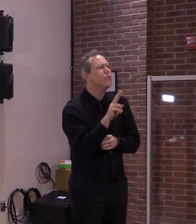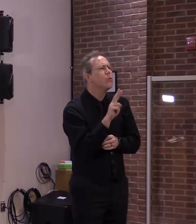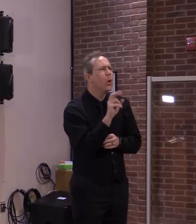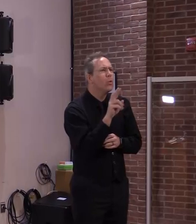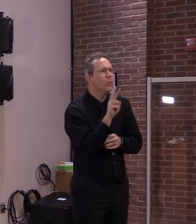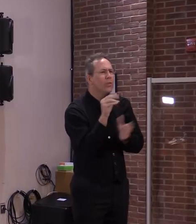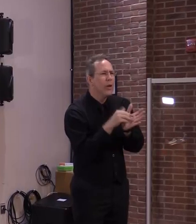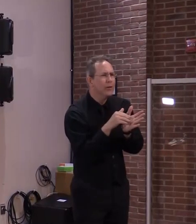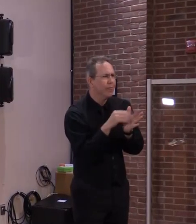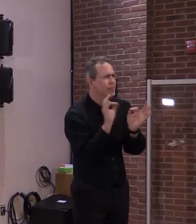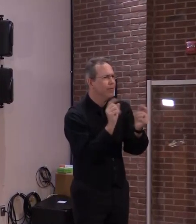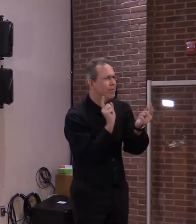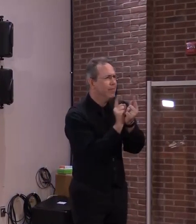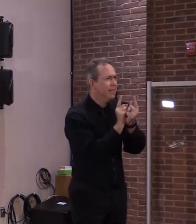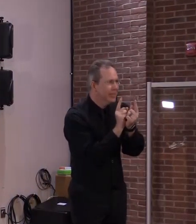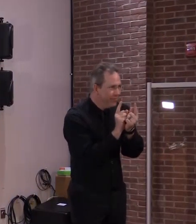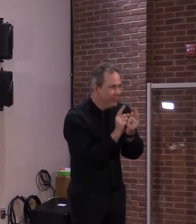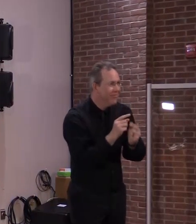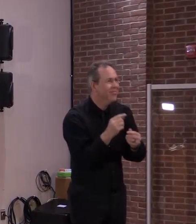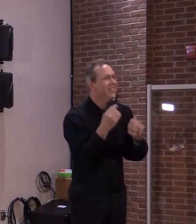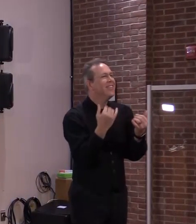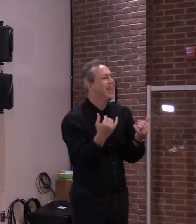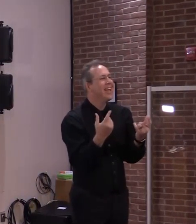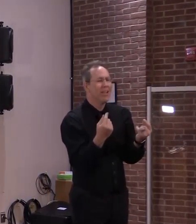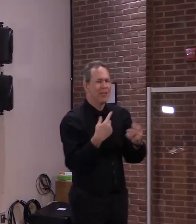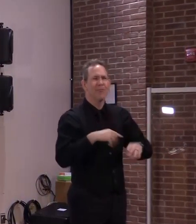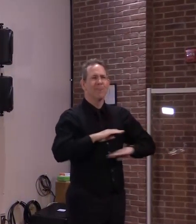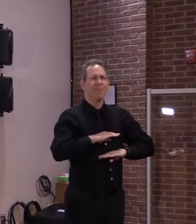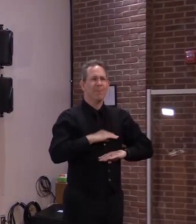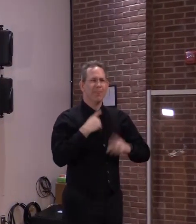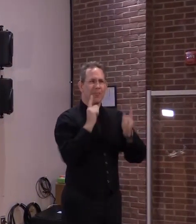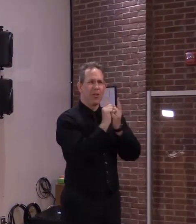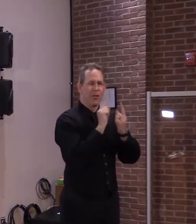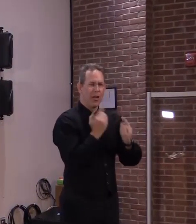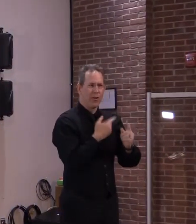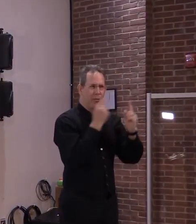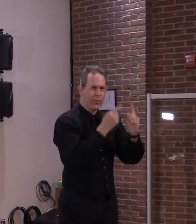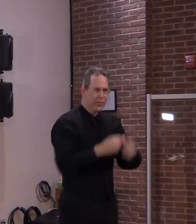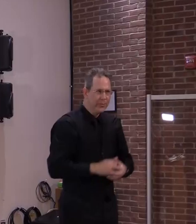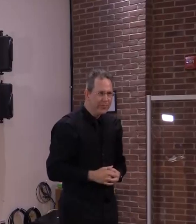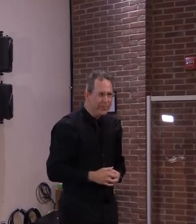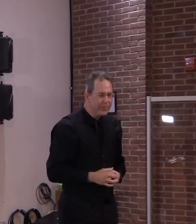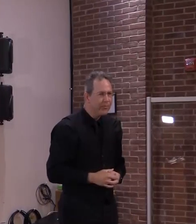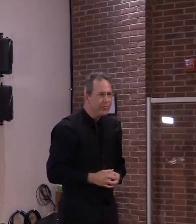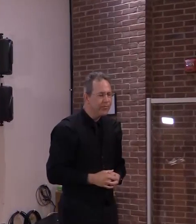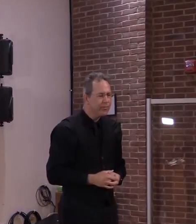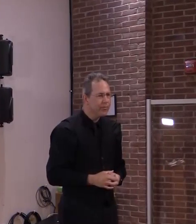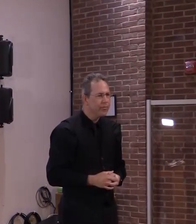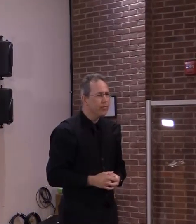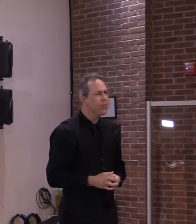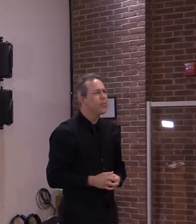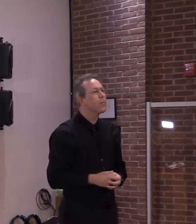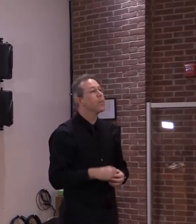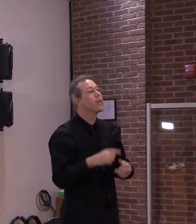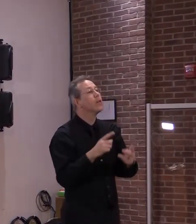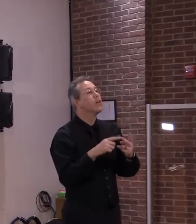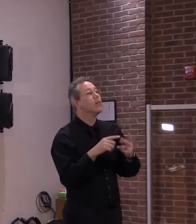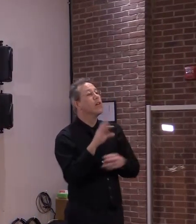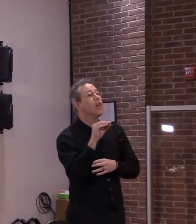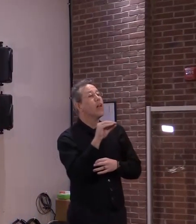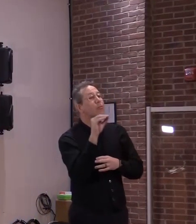202,000 as of today, we are right on that schedule. Nearly 90% of those